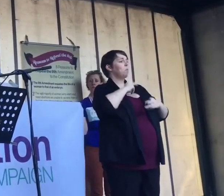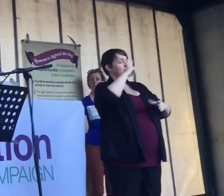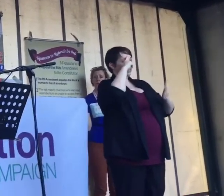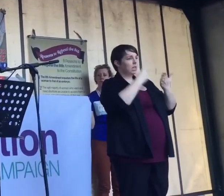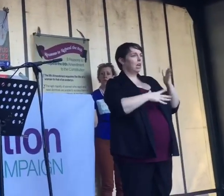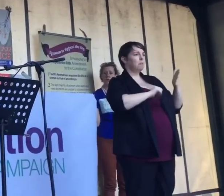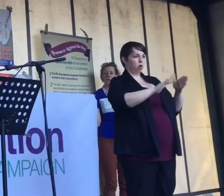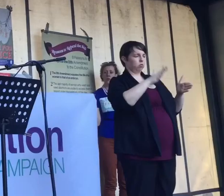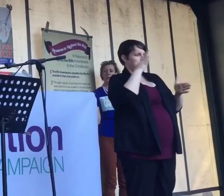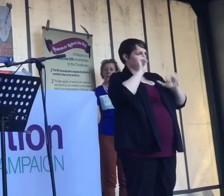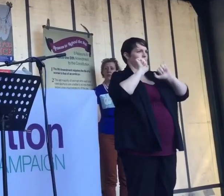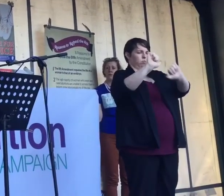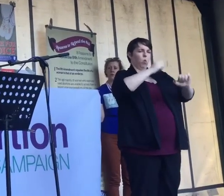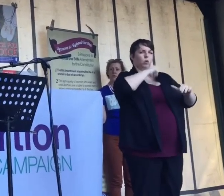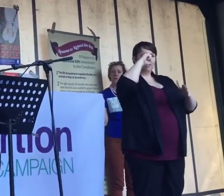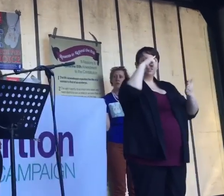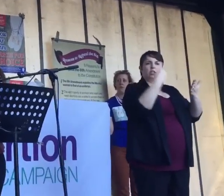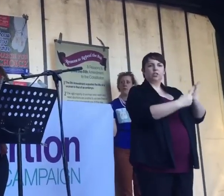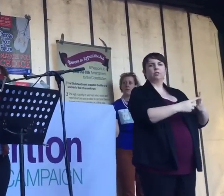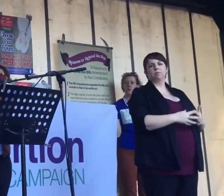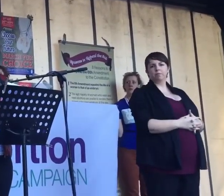decides.